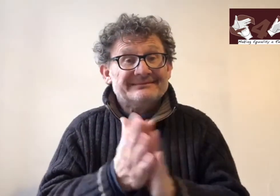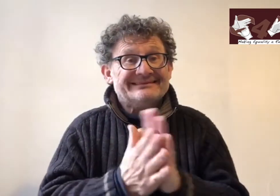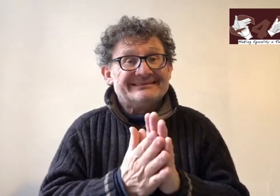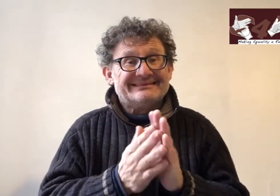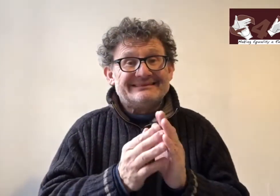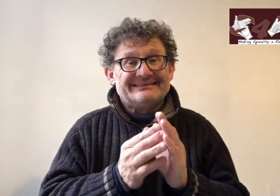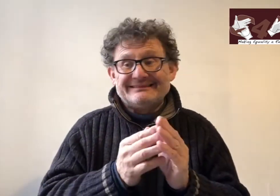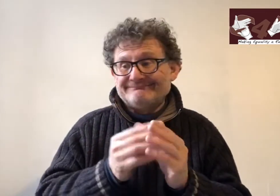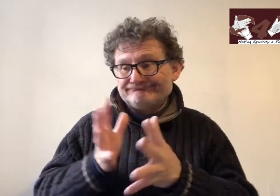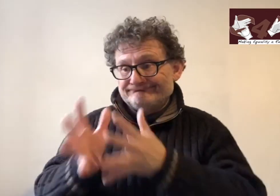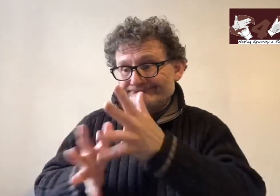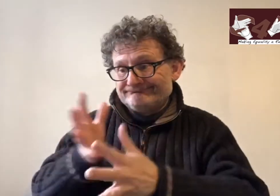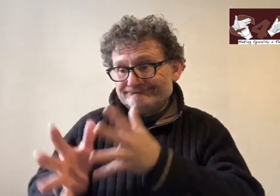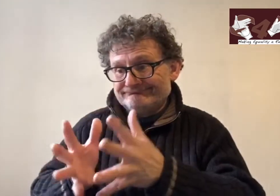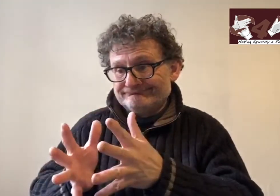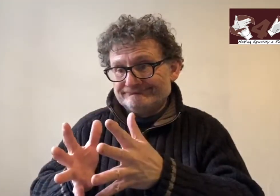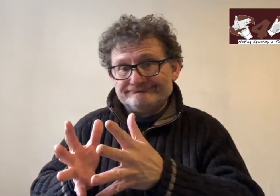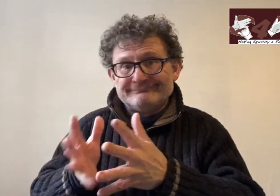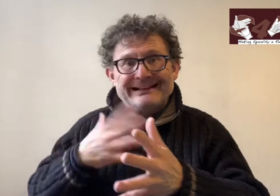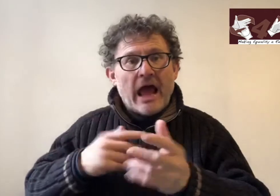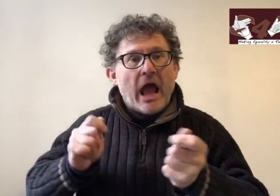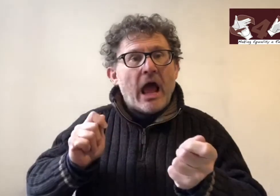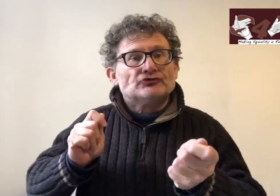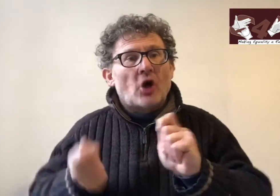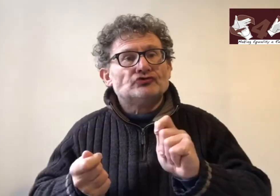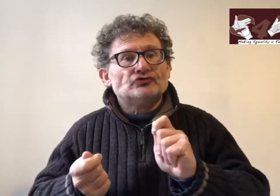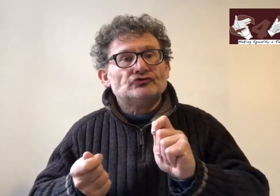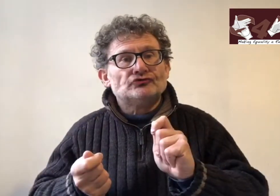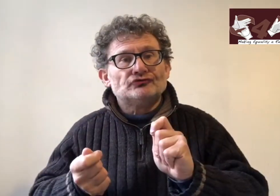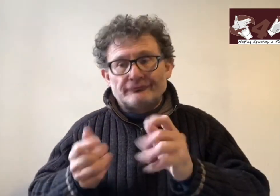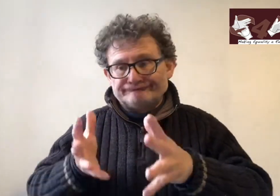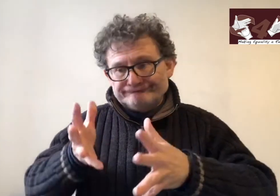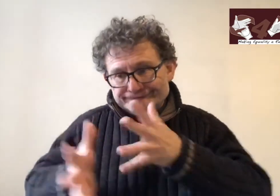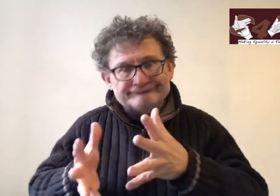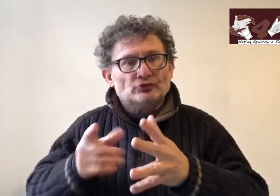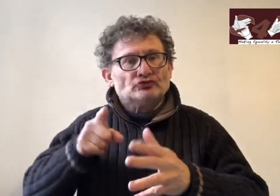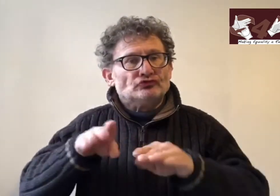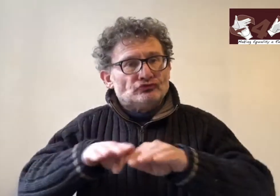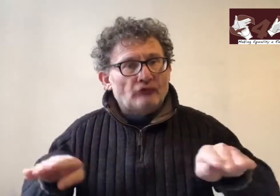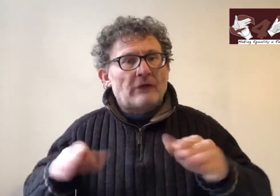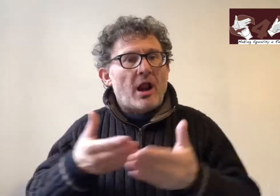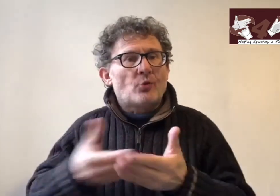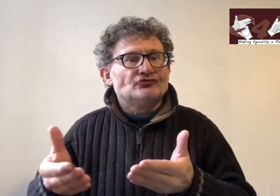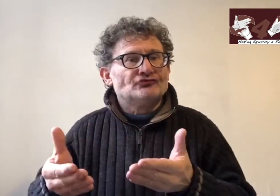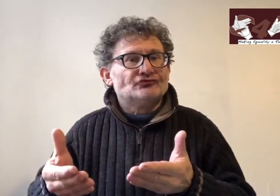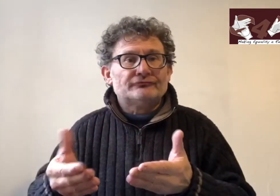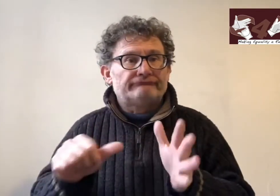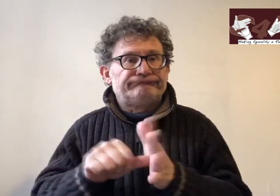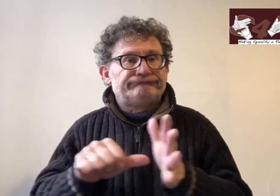in nature. So when they're signing with these deaf children, they don't appear to have the skills that are